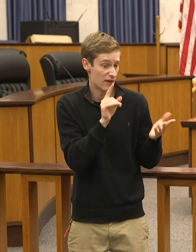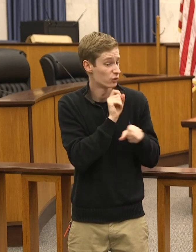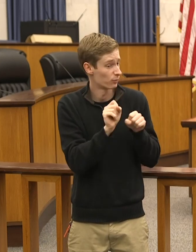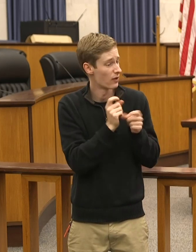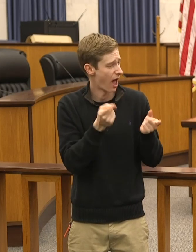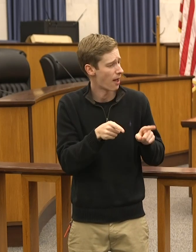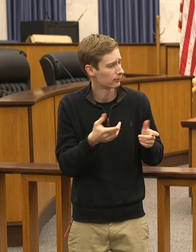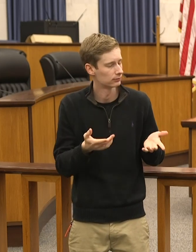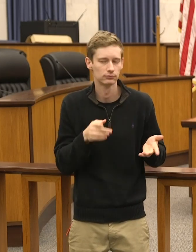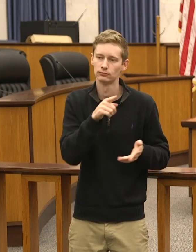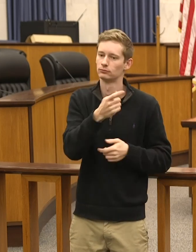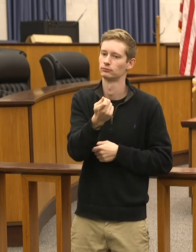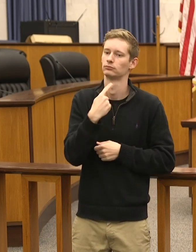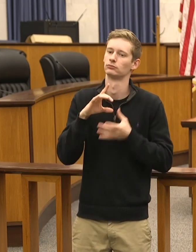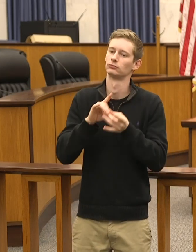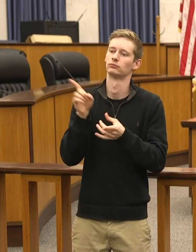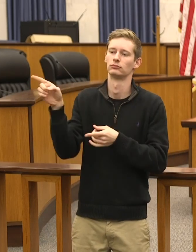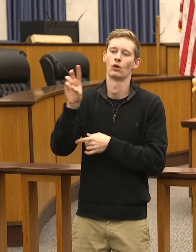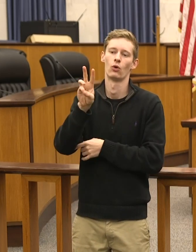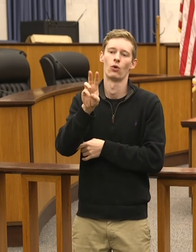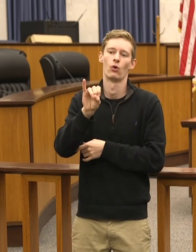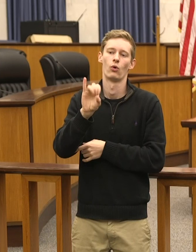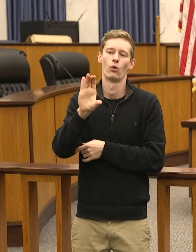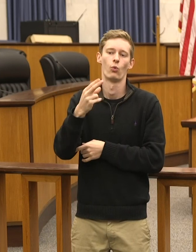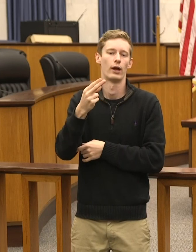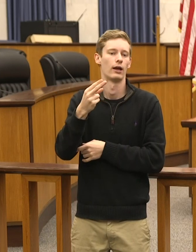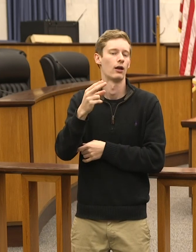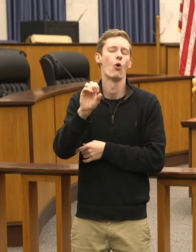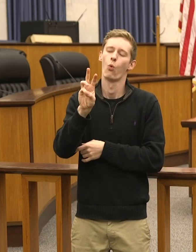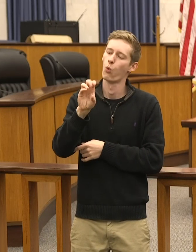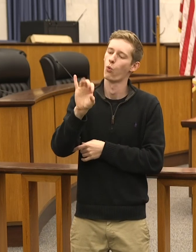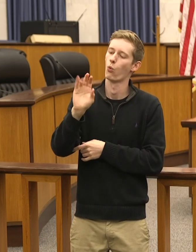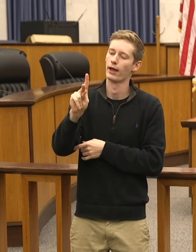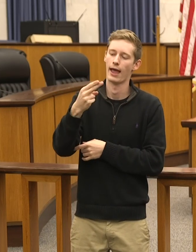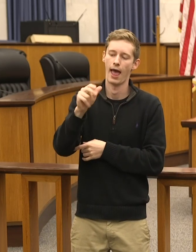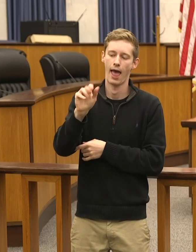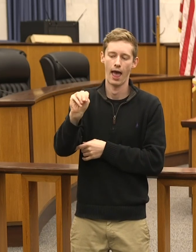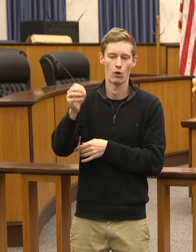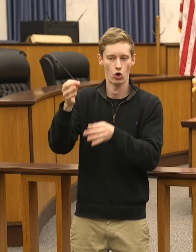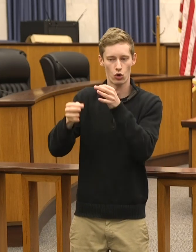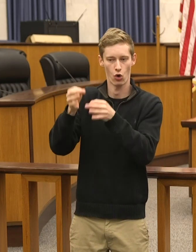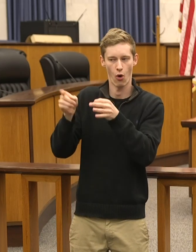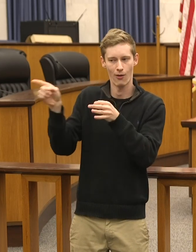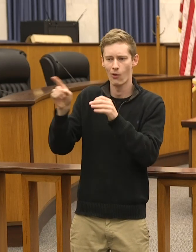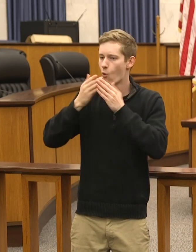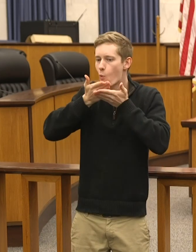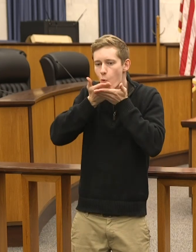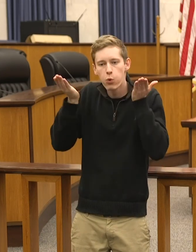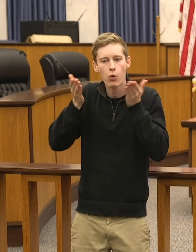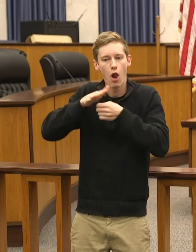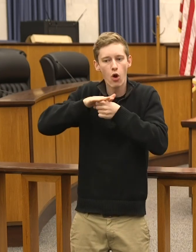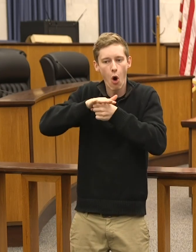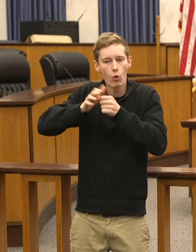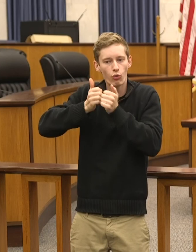The question was about the issue at Wickham Court, and there were not local races on some of the ballots. Obviously, that was